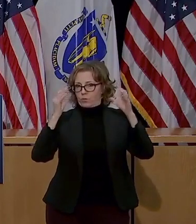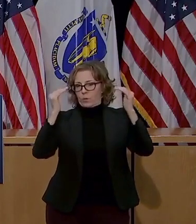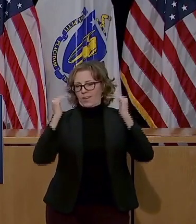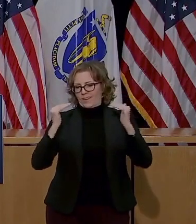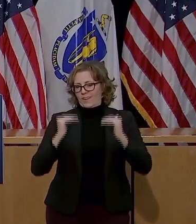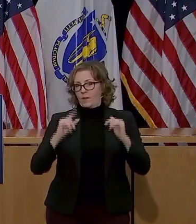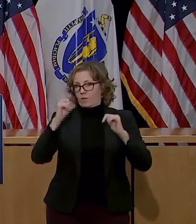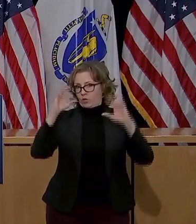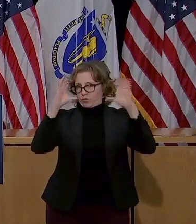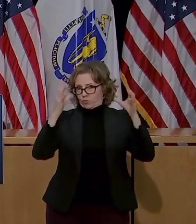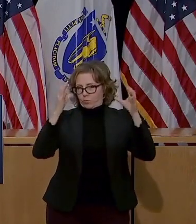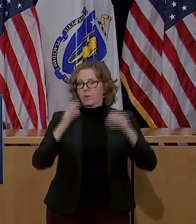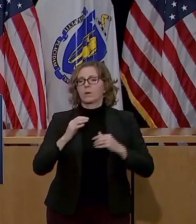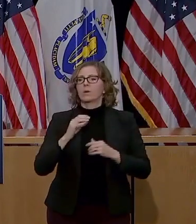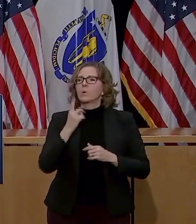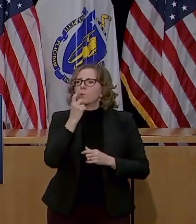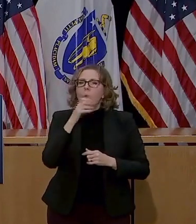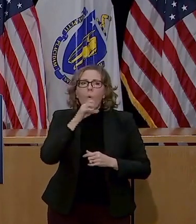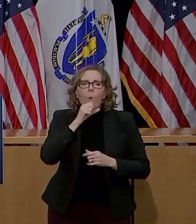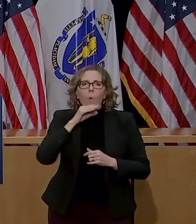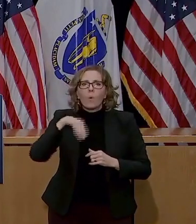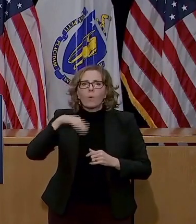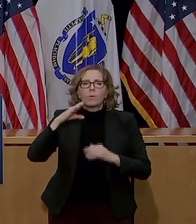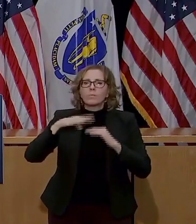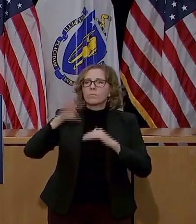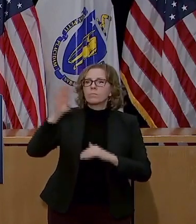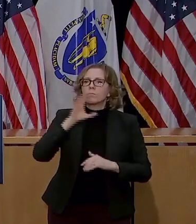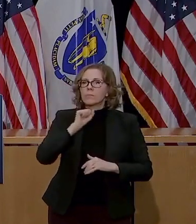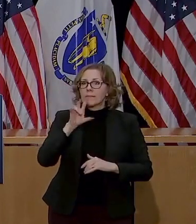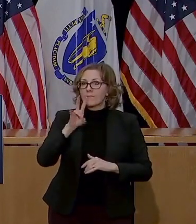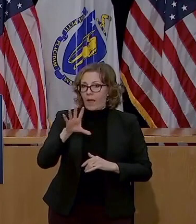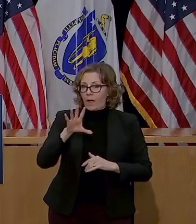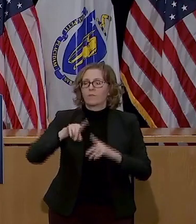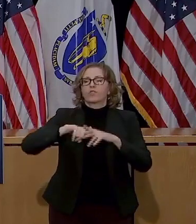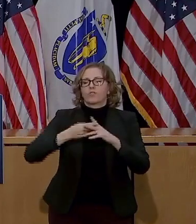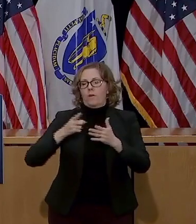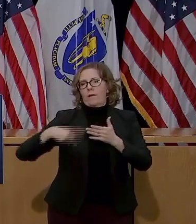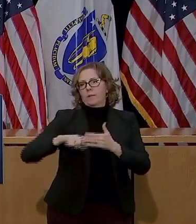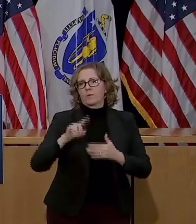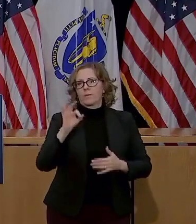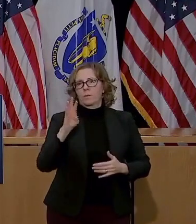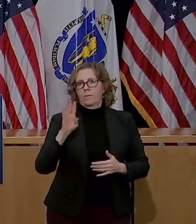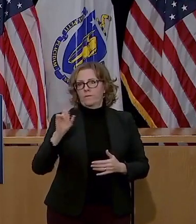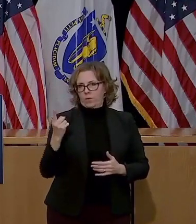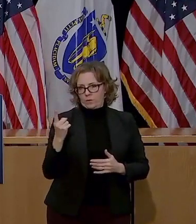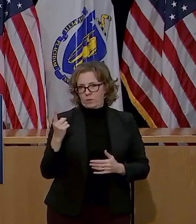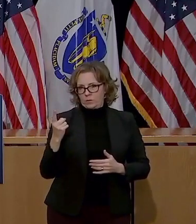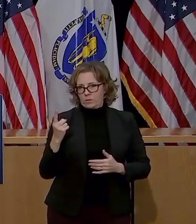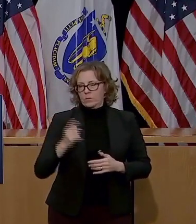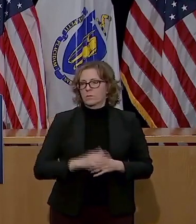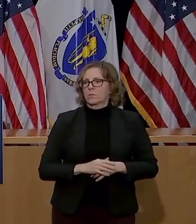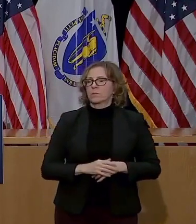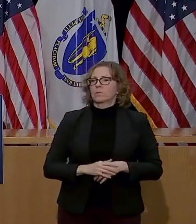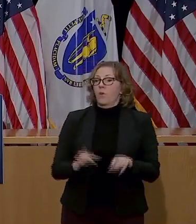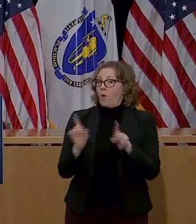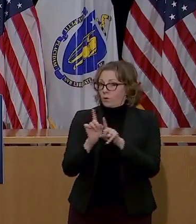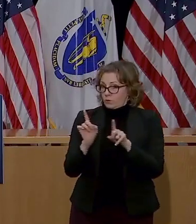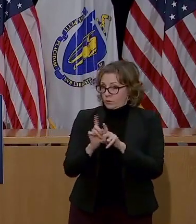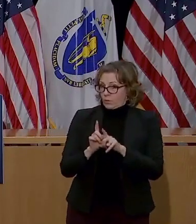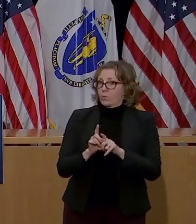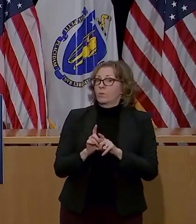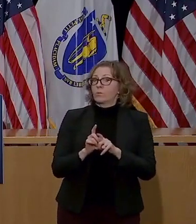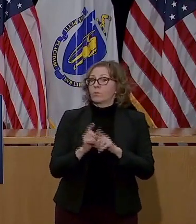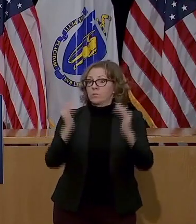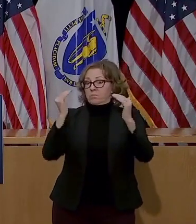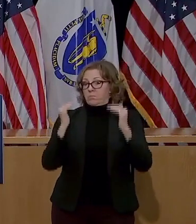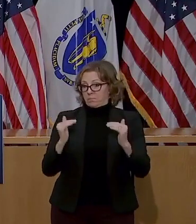starting on February 1st. Consistent with CDC guidance, We're also moving residents age 65 and